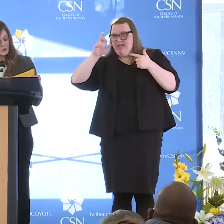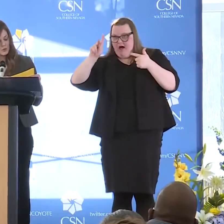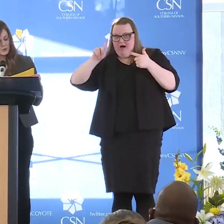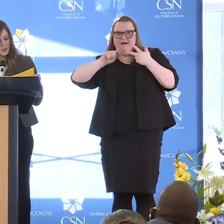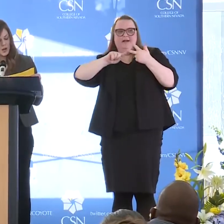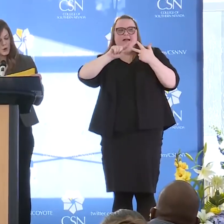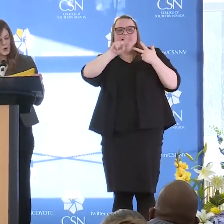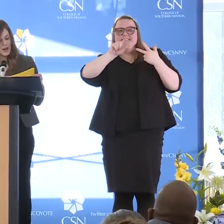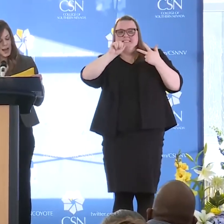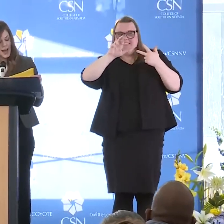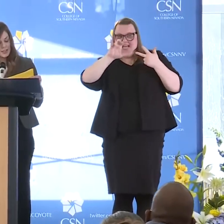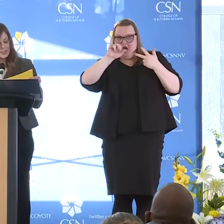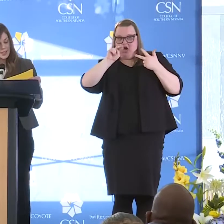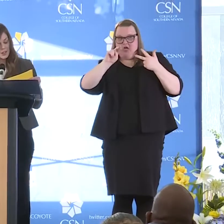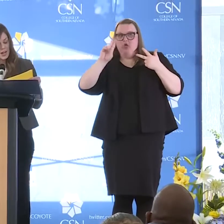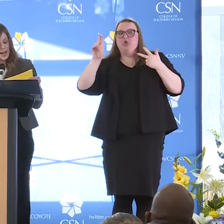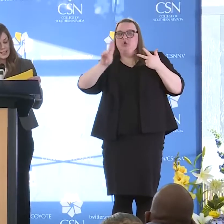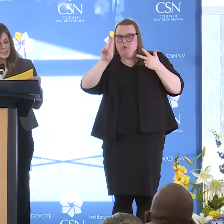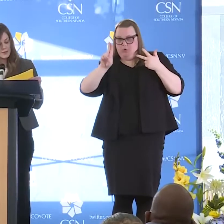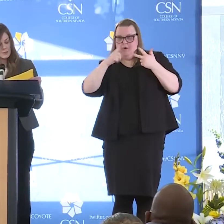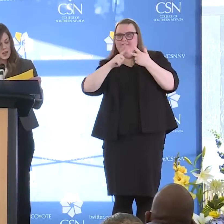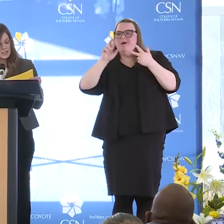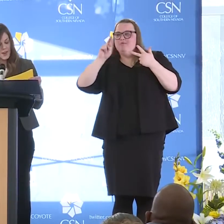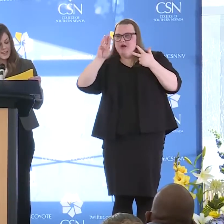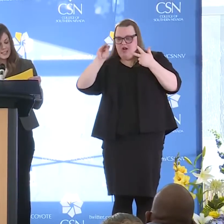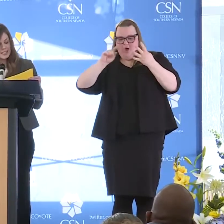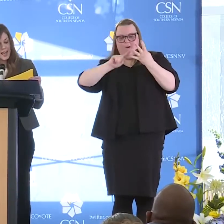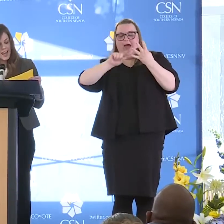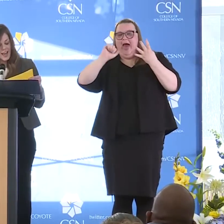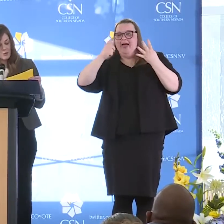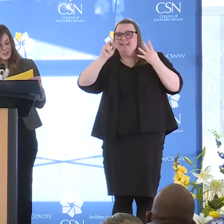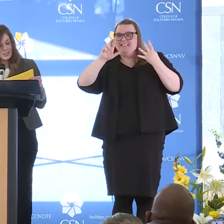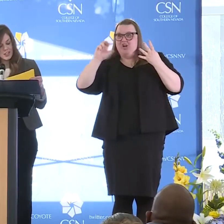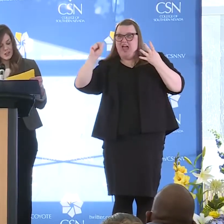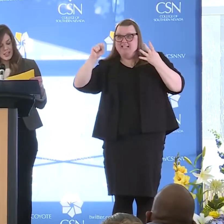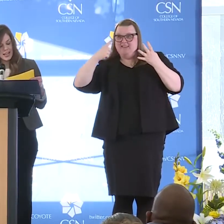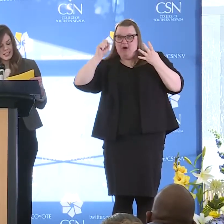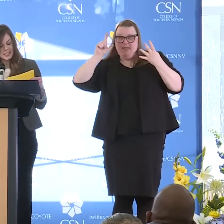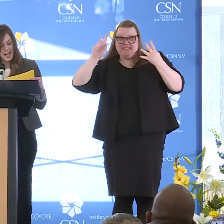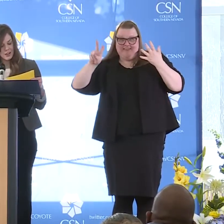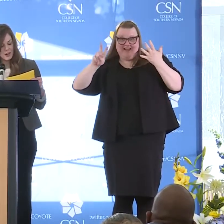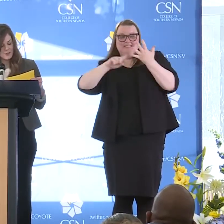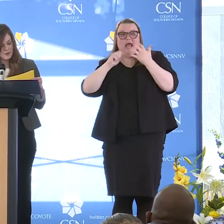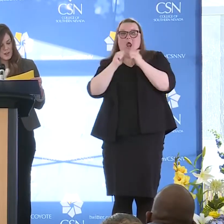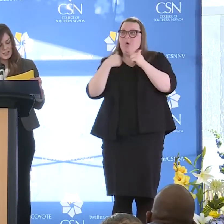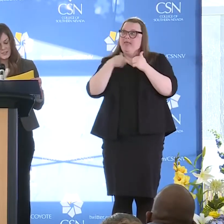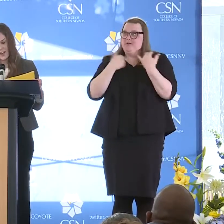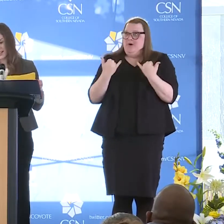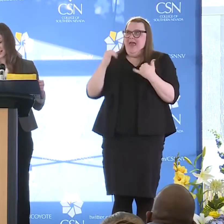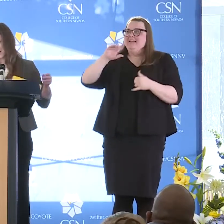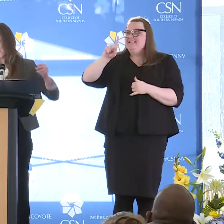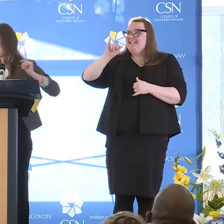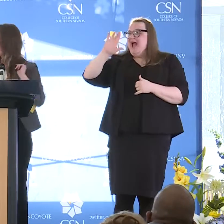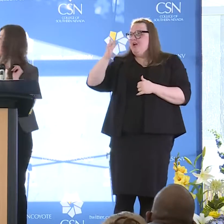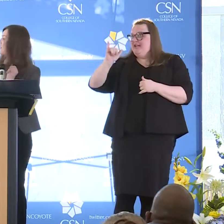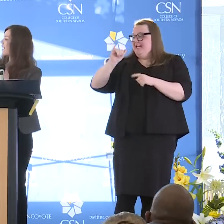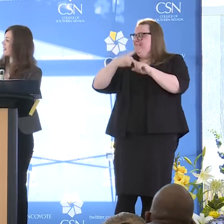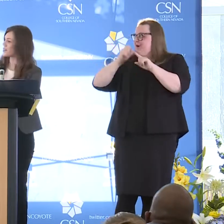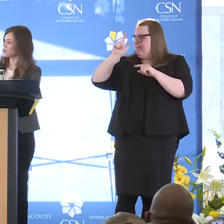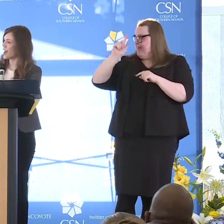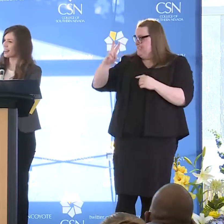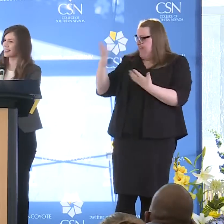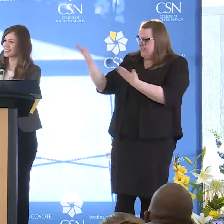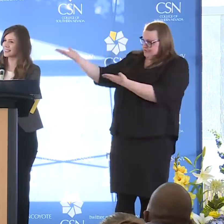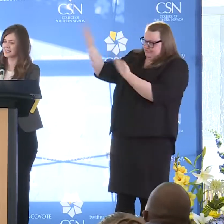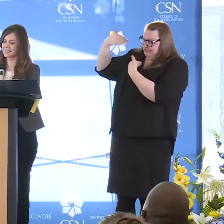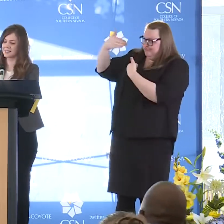U. from Reno, Alexander S. from Las Vegas, and with us here today, Zachary from Las Vegas. Come on over and